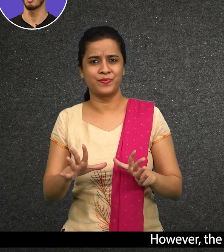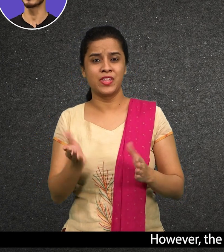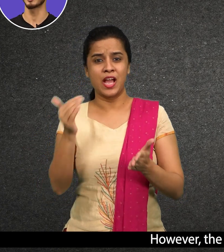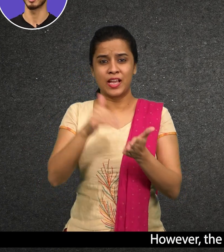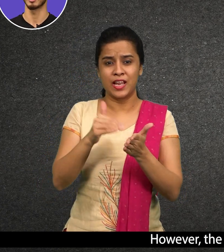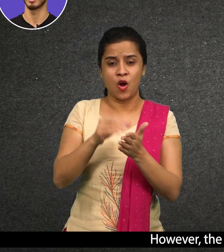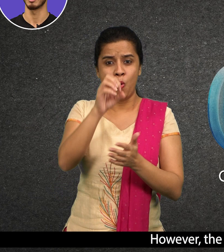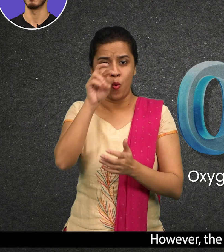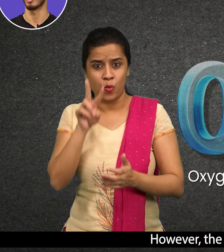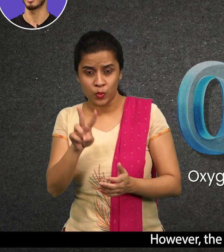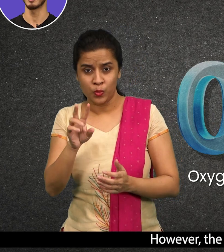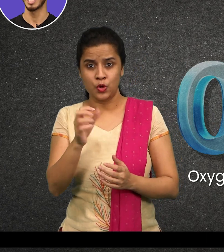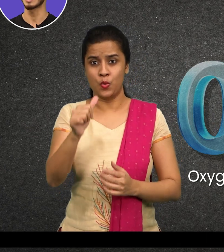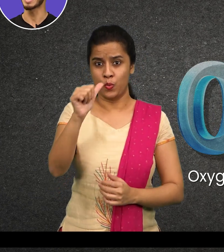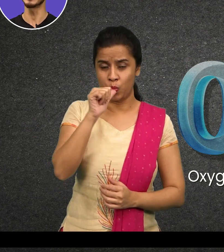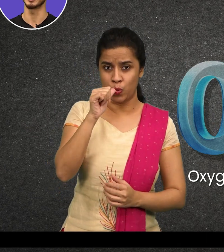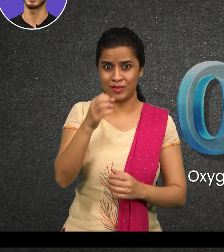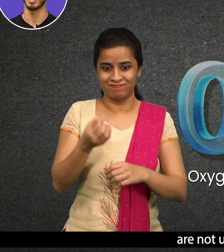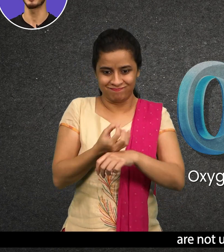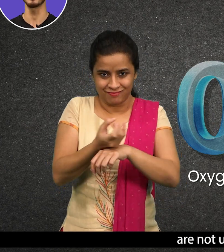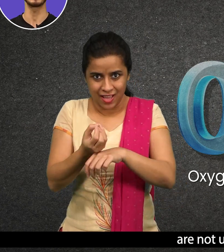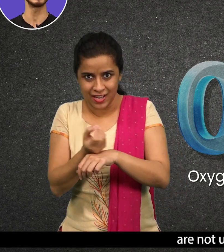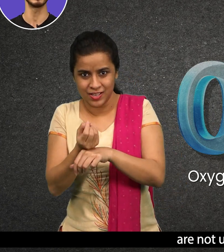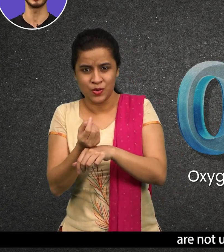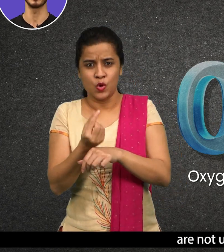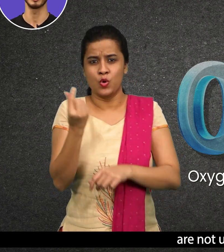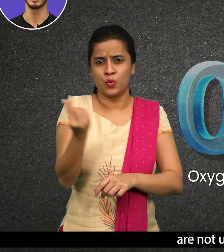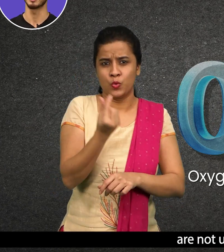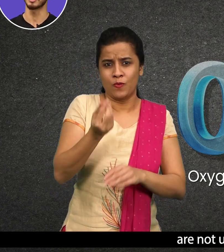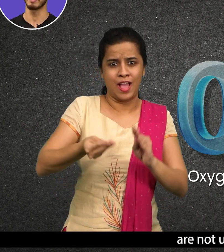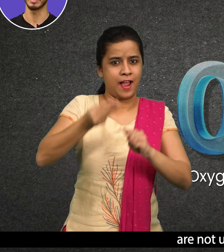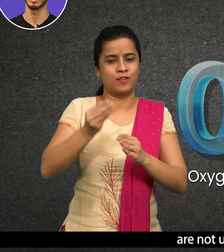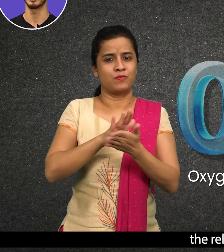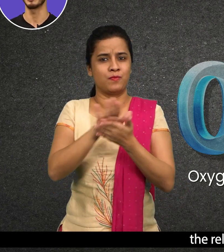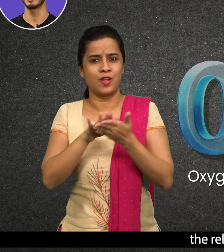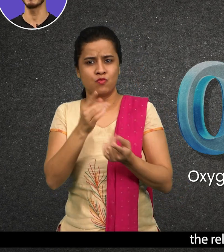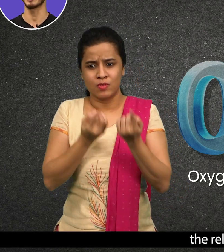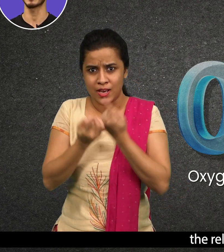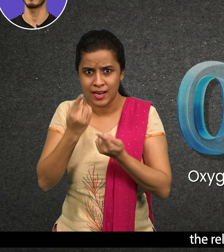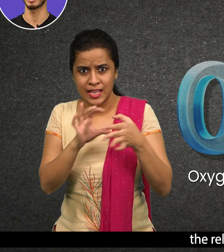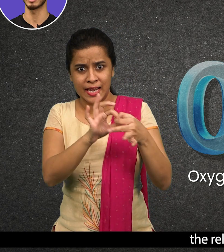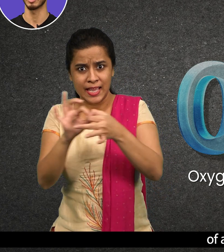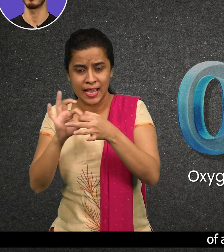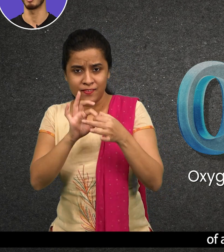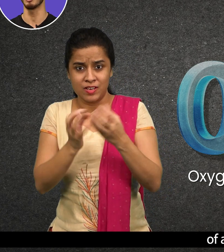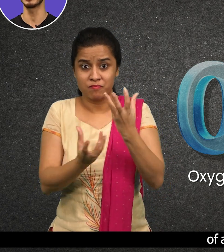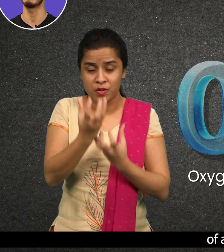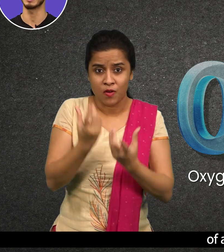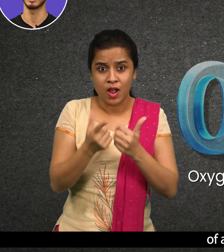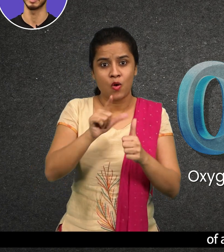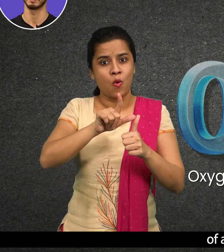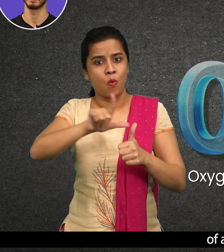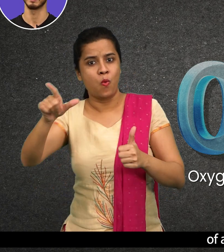reagents oxygen, water and acids are not useful to determine the relative reactivities of all